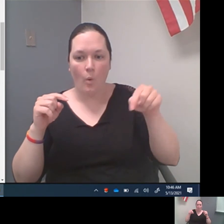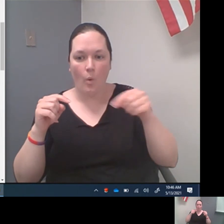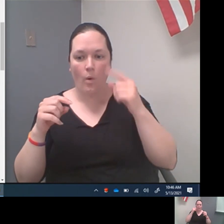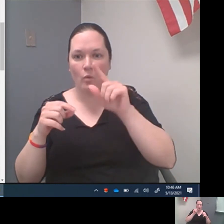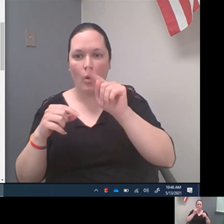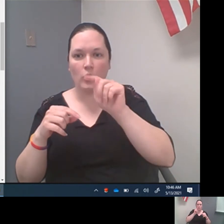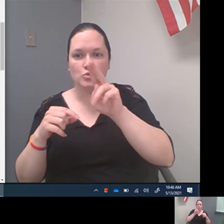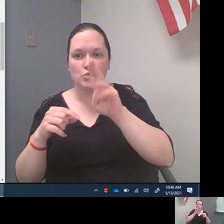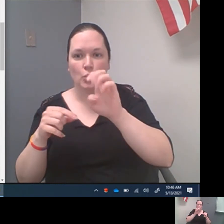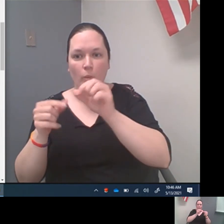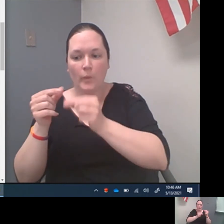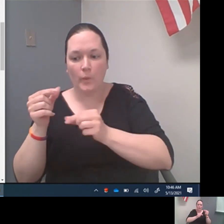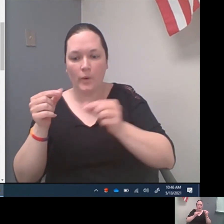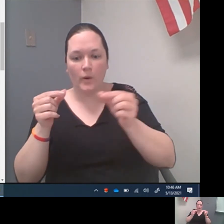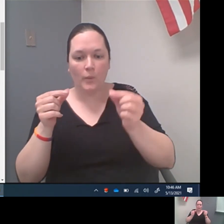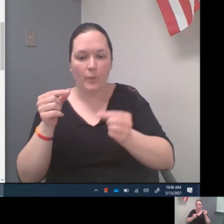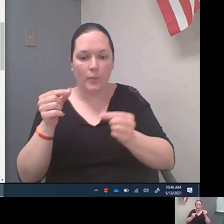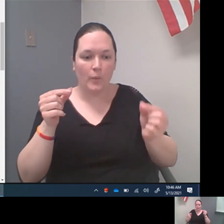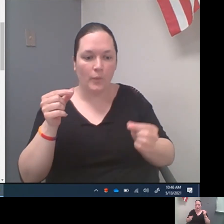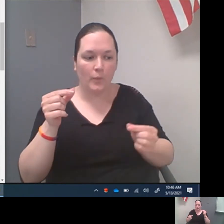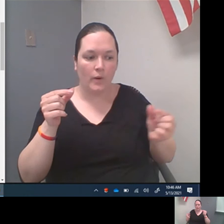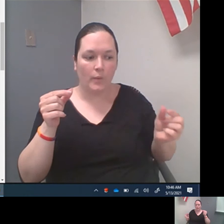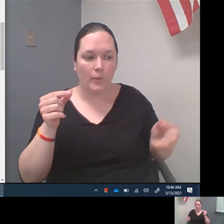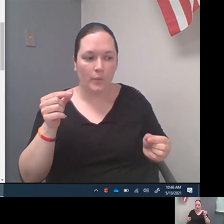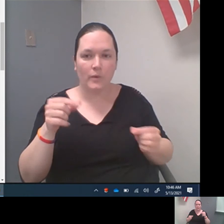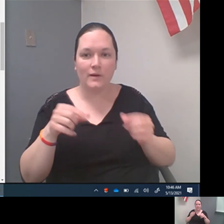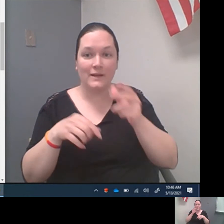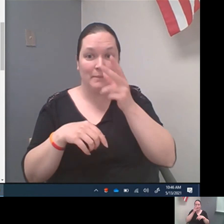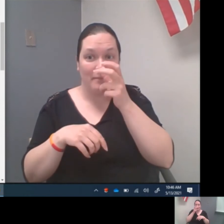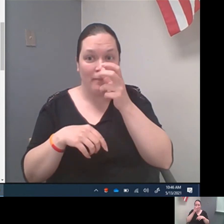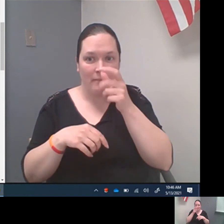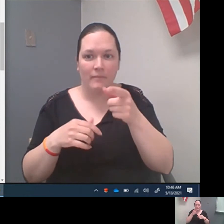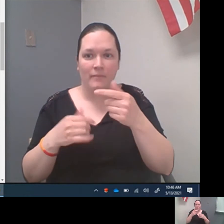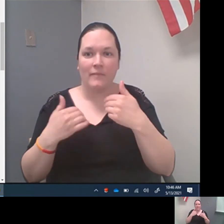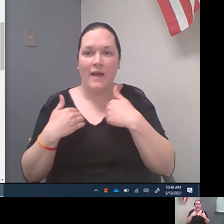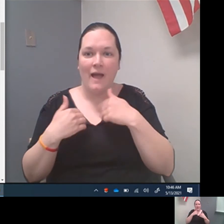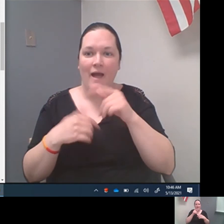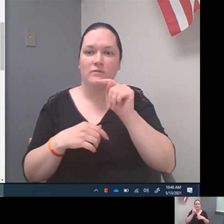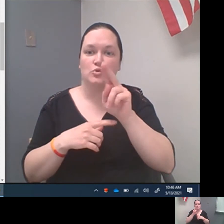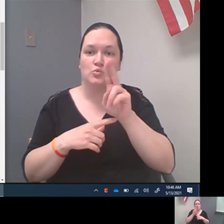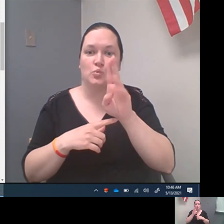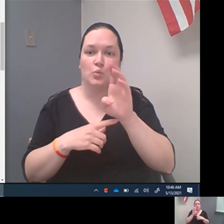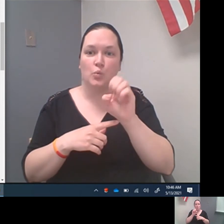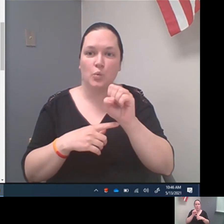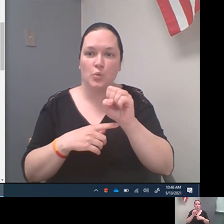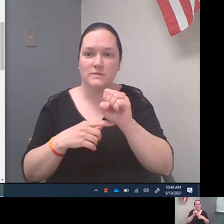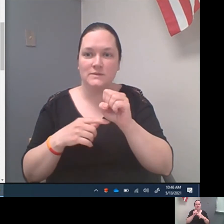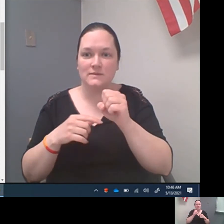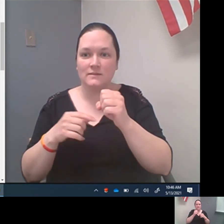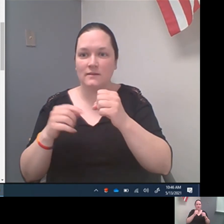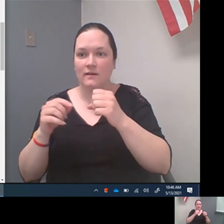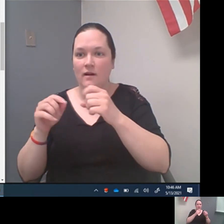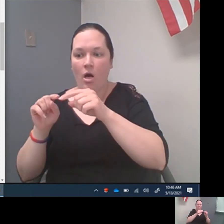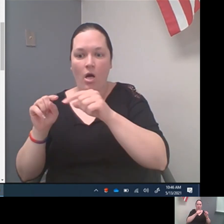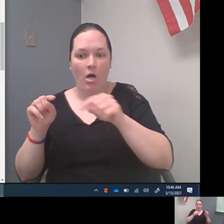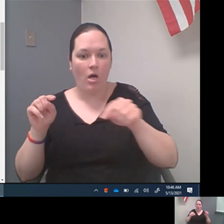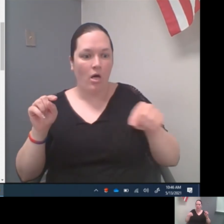that go to more tubes and more tubes and more tubes and more tubes. And an insect actually has tubes that almost go all the way down to the level